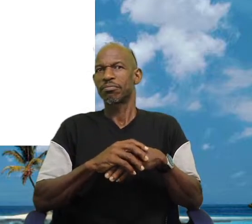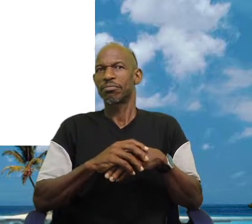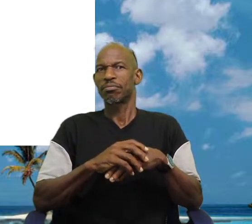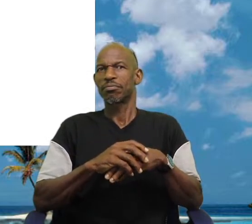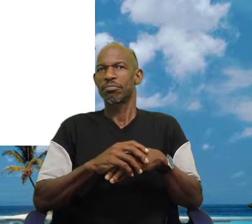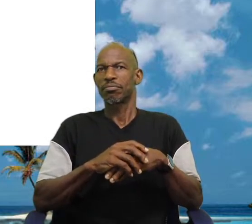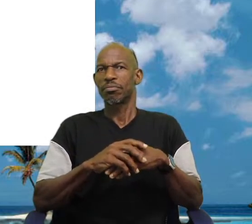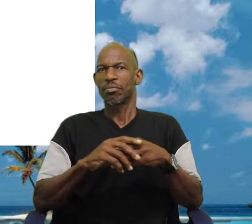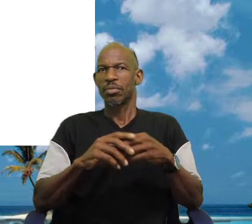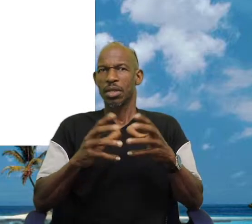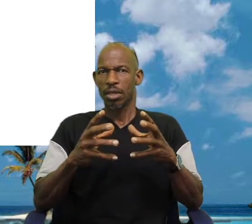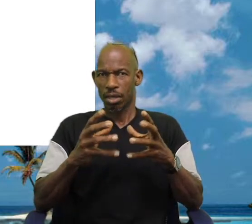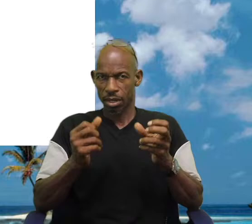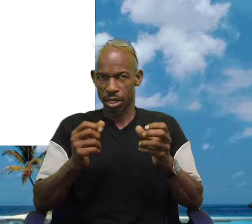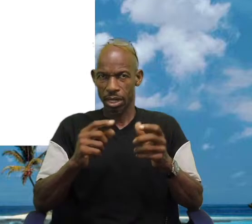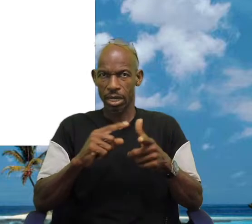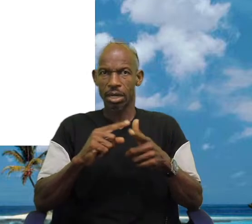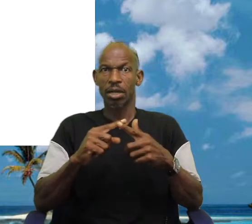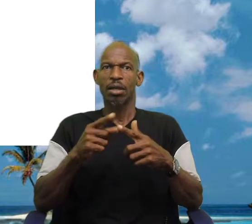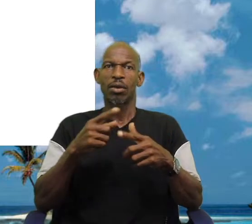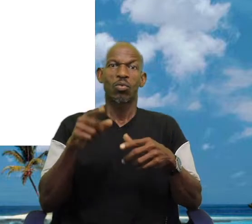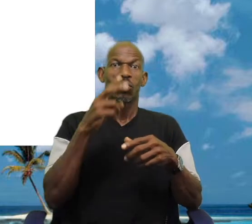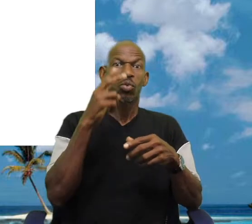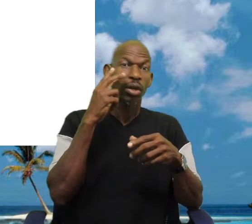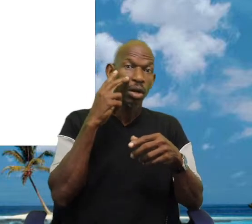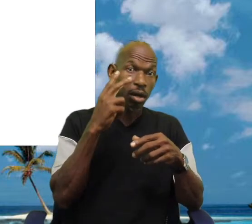are going to pull out